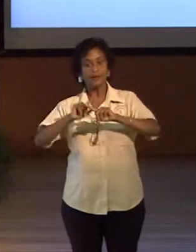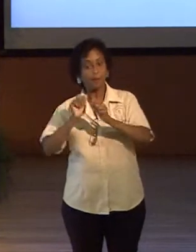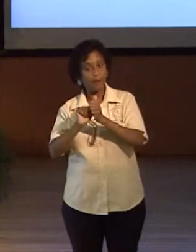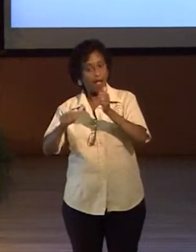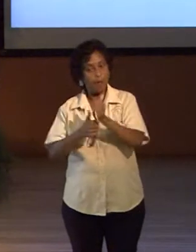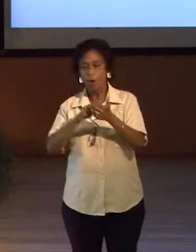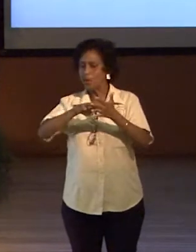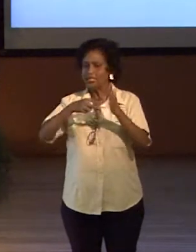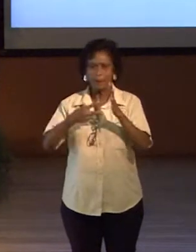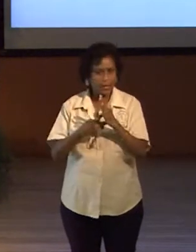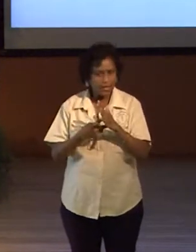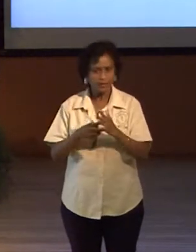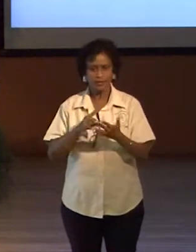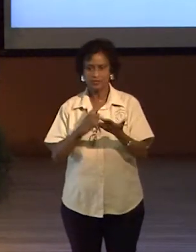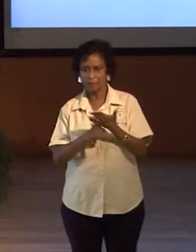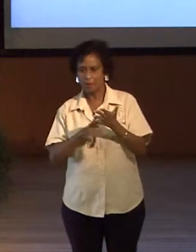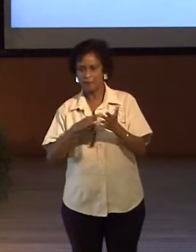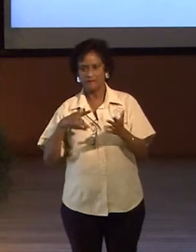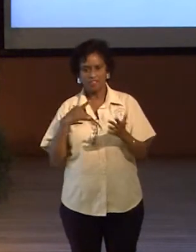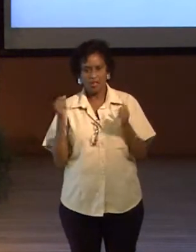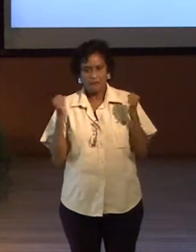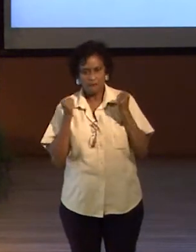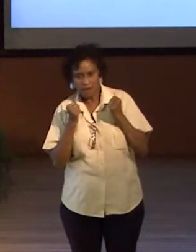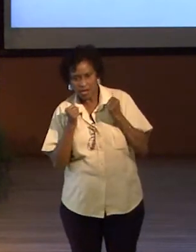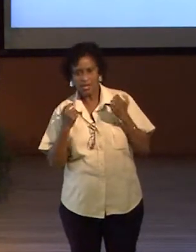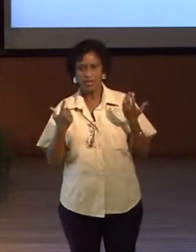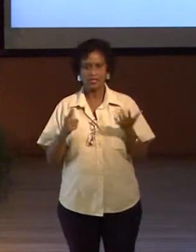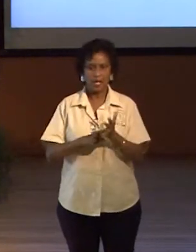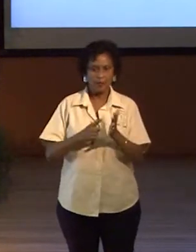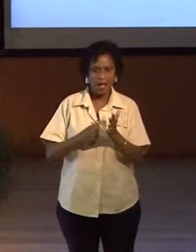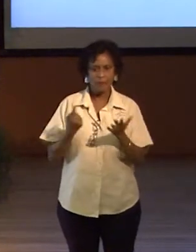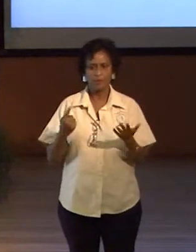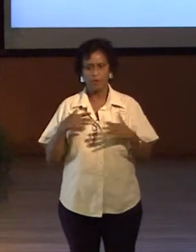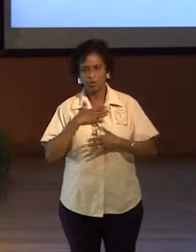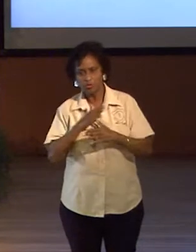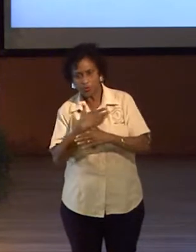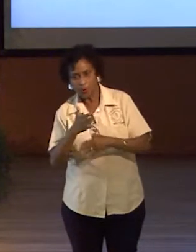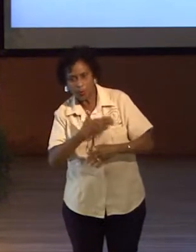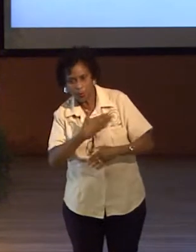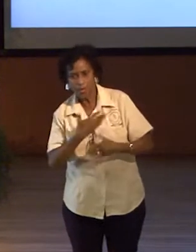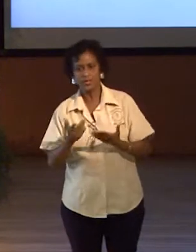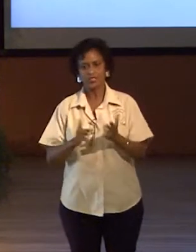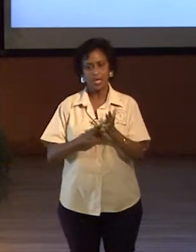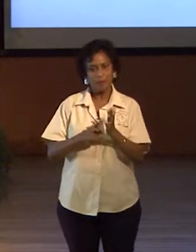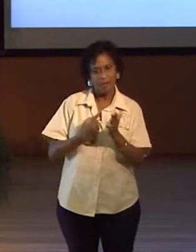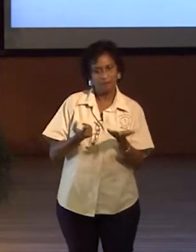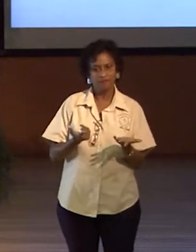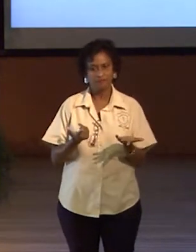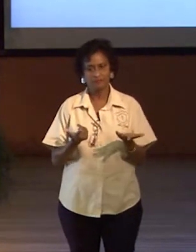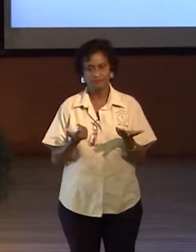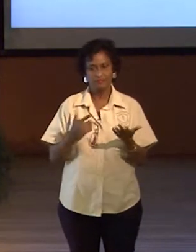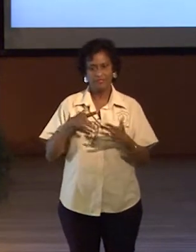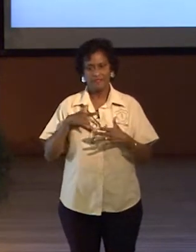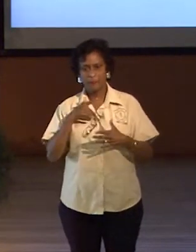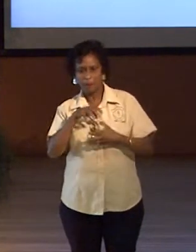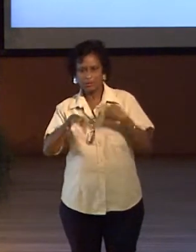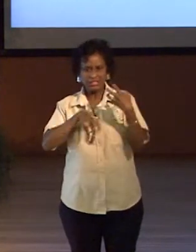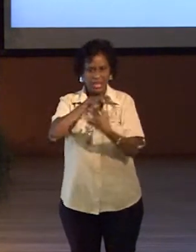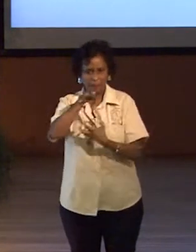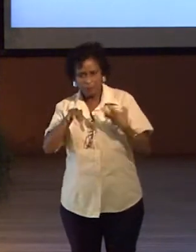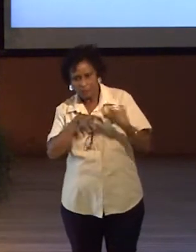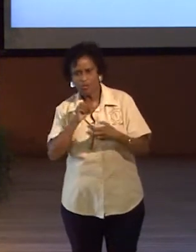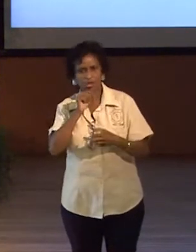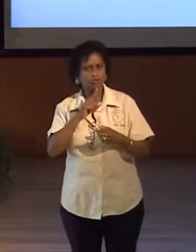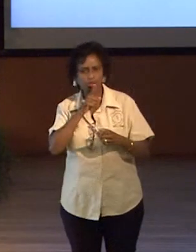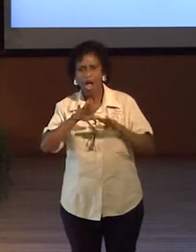fears, the guilt, the regrets, the ambivalence that we feel with regard to our lived experience as well as